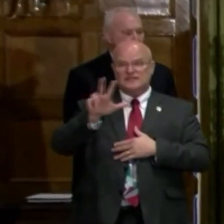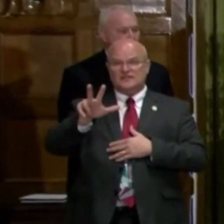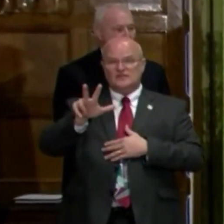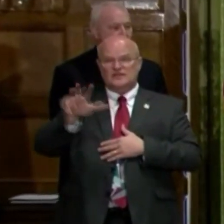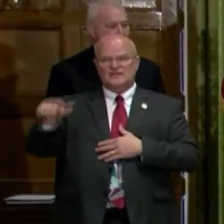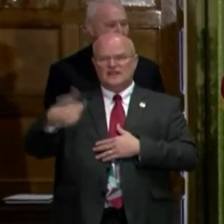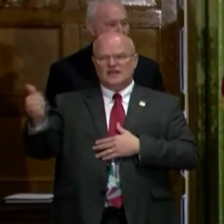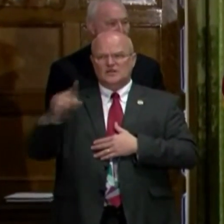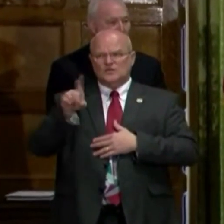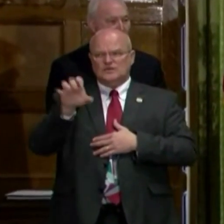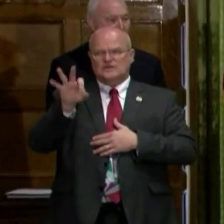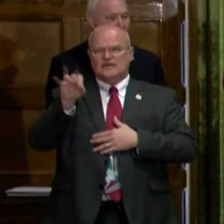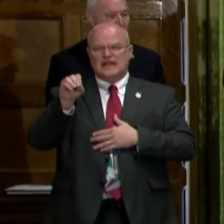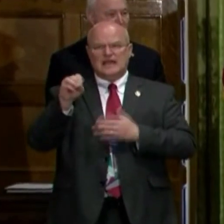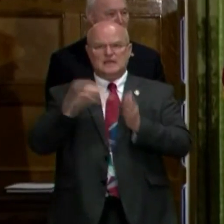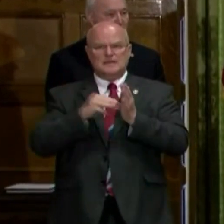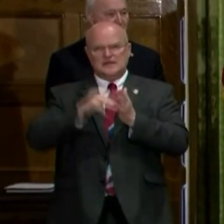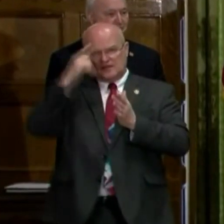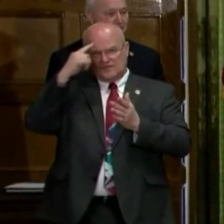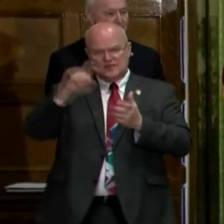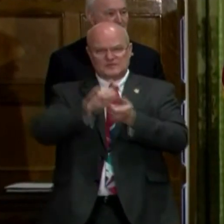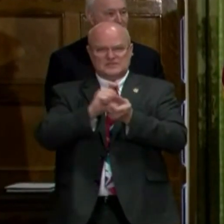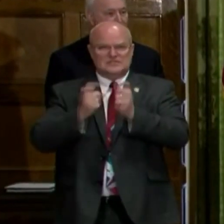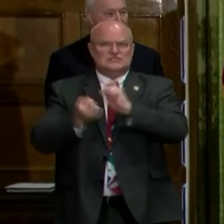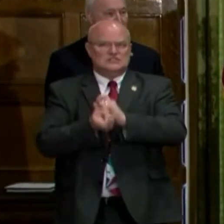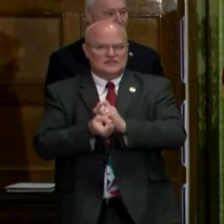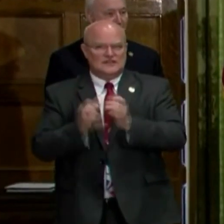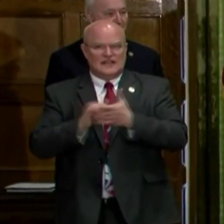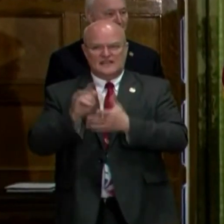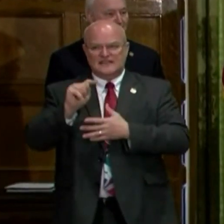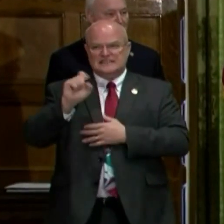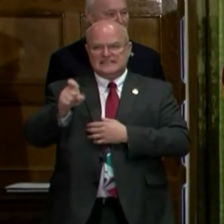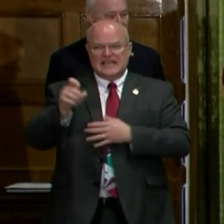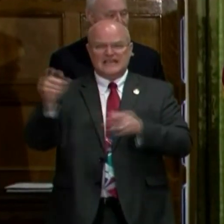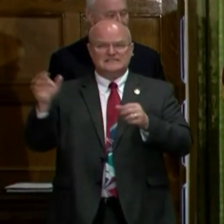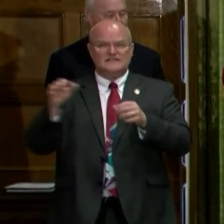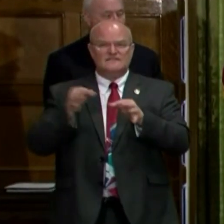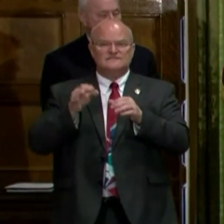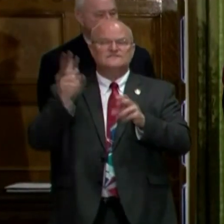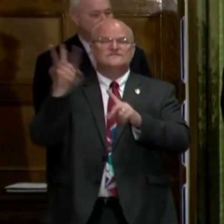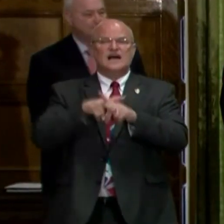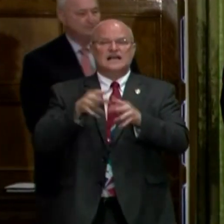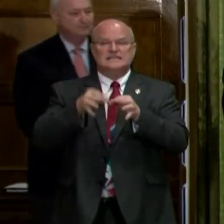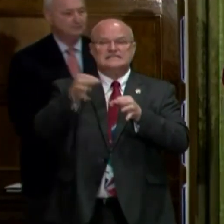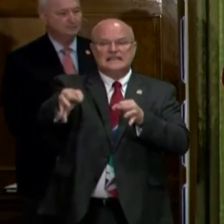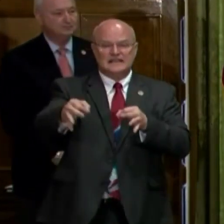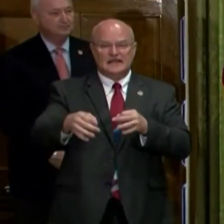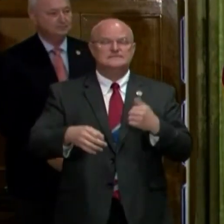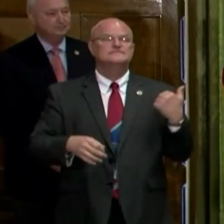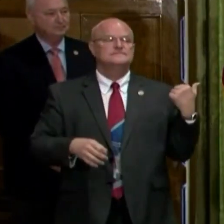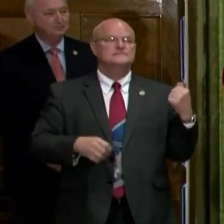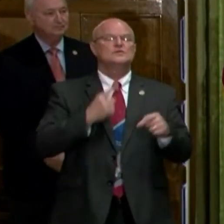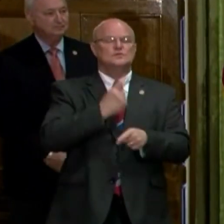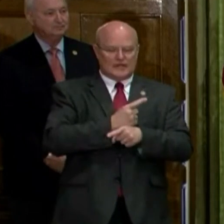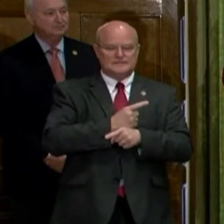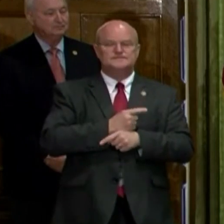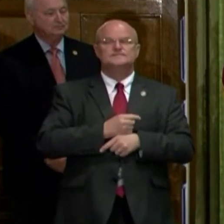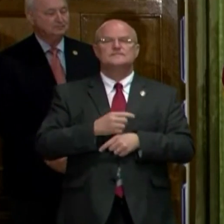$190 million from shifting the tax filing deadline? That's correct. That's correct.